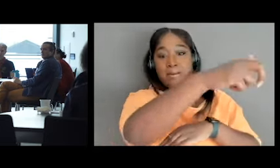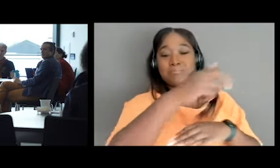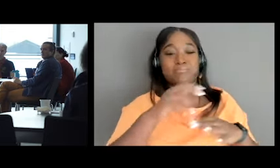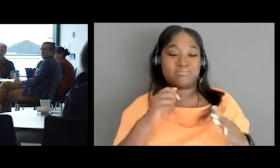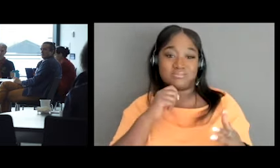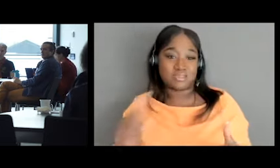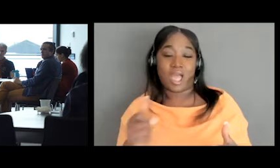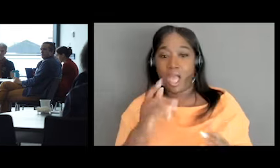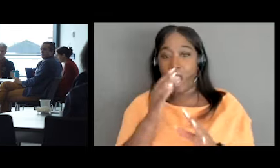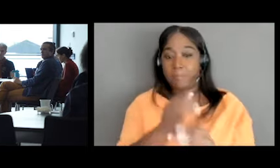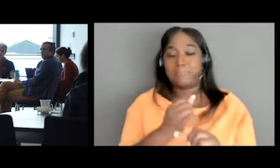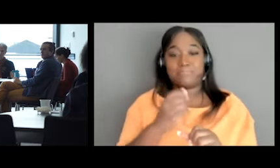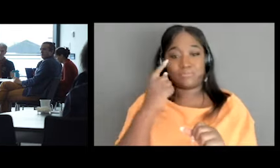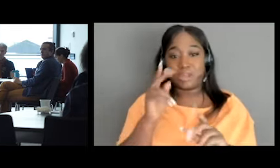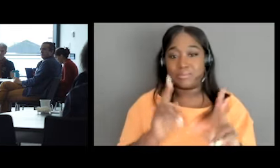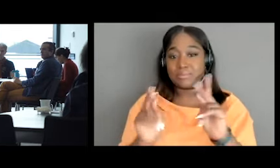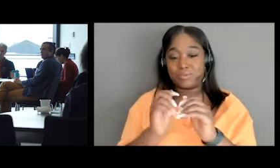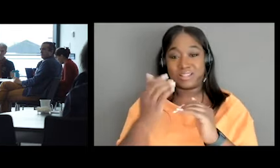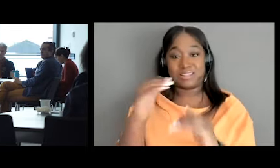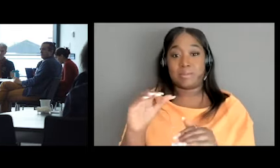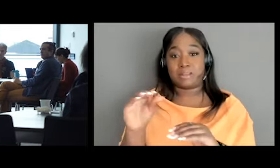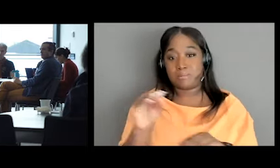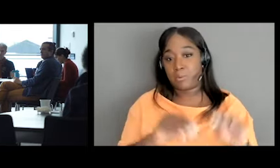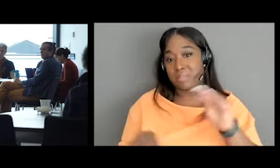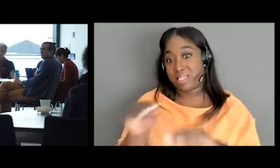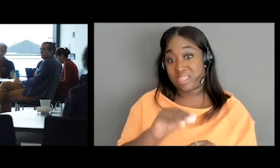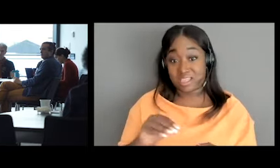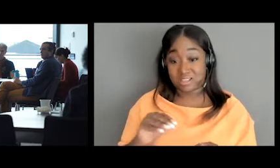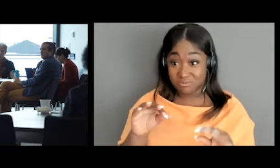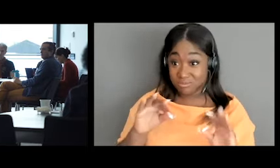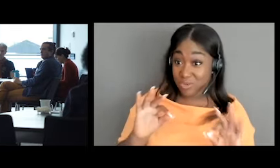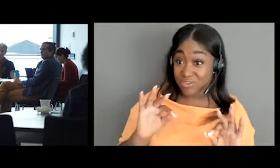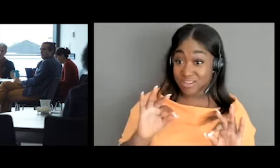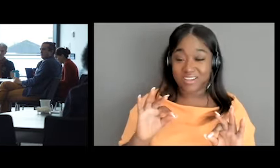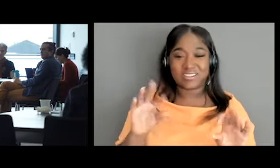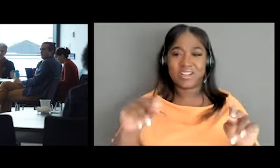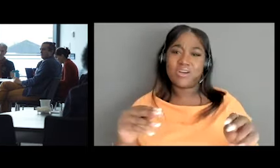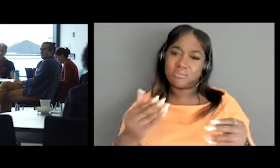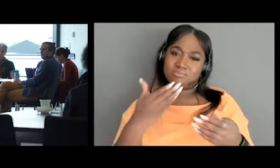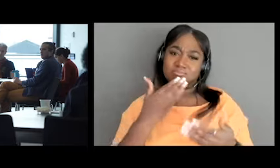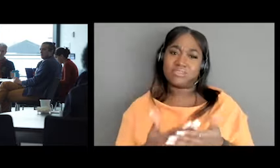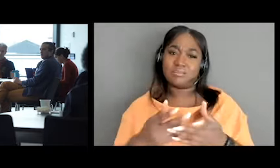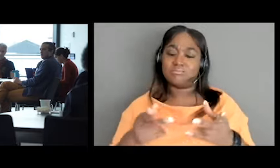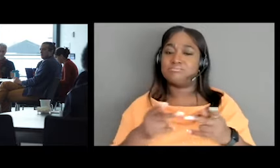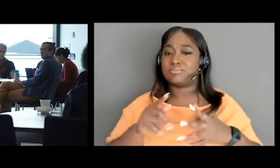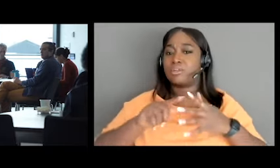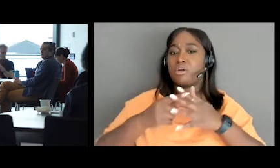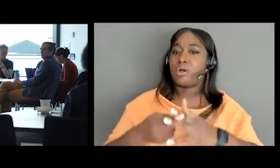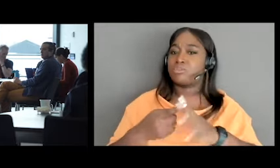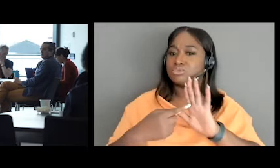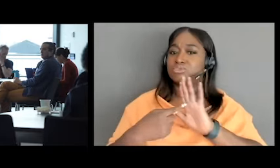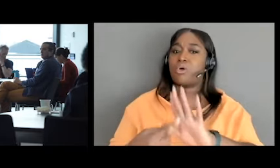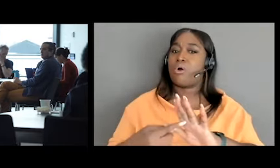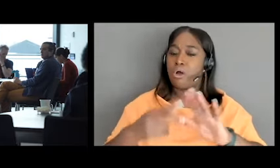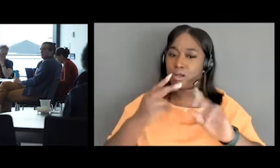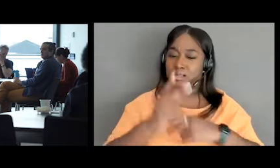perfect? No, but it might be a starting point to kind of overlay what sorts of housing infrastructure